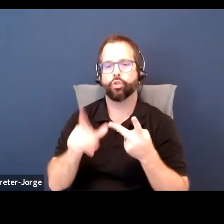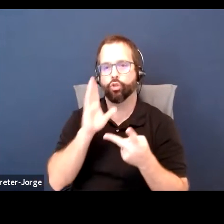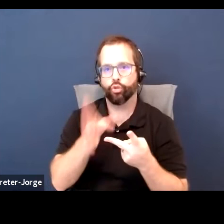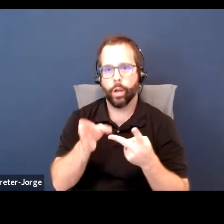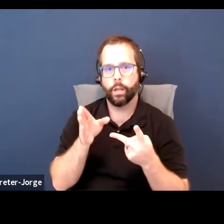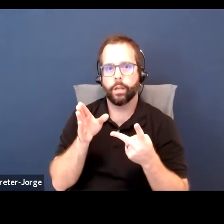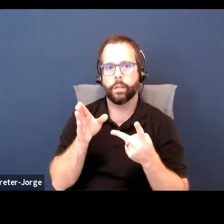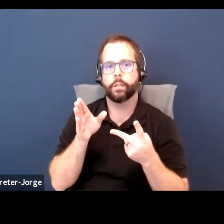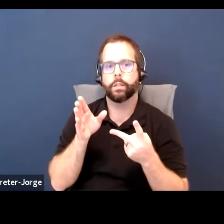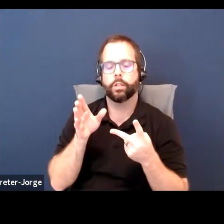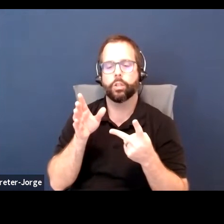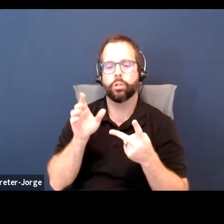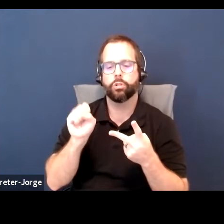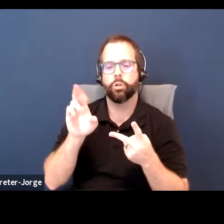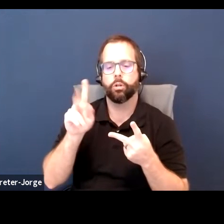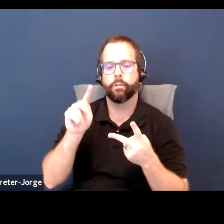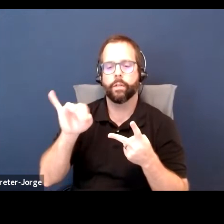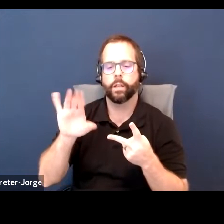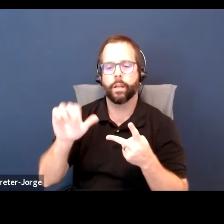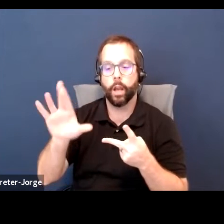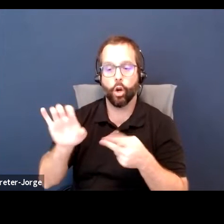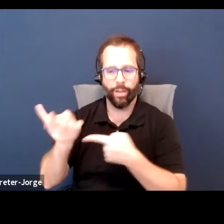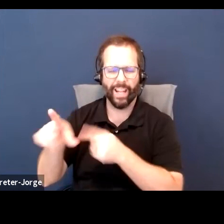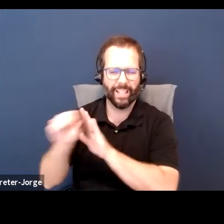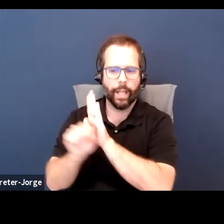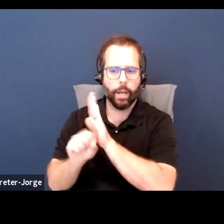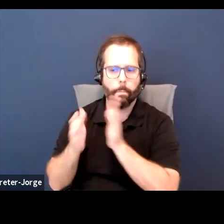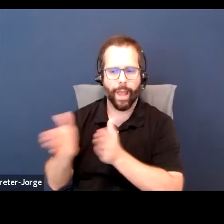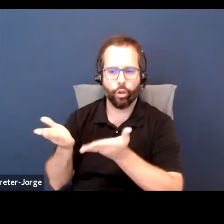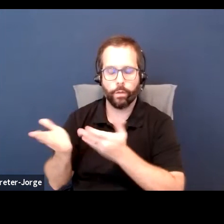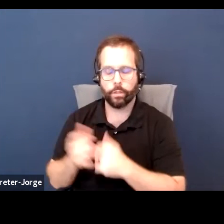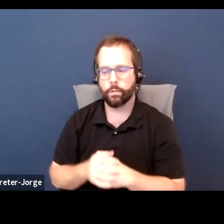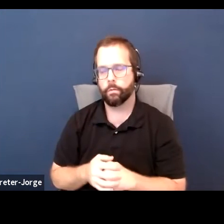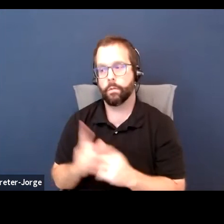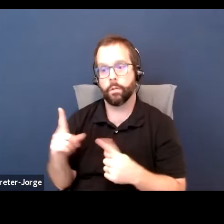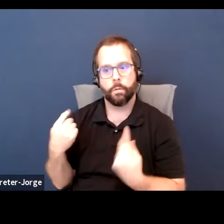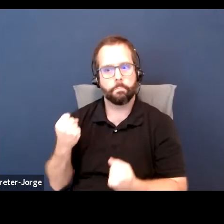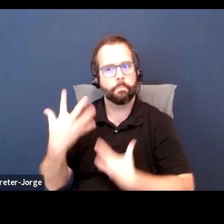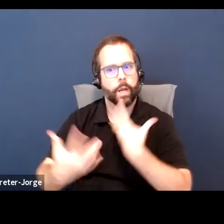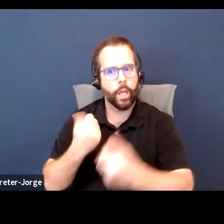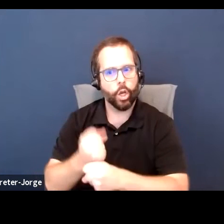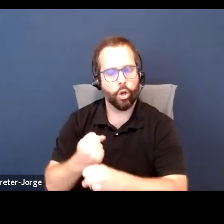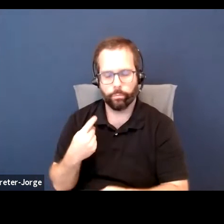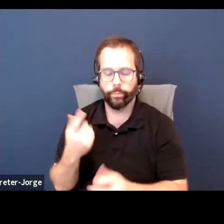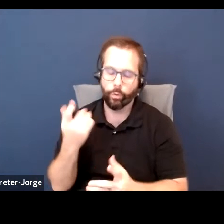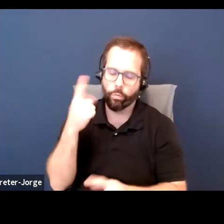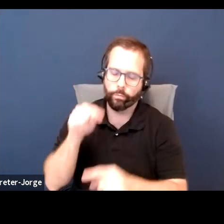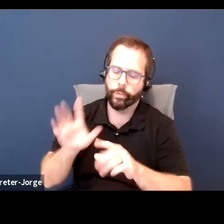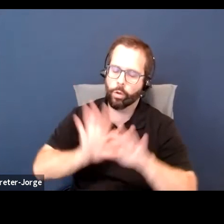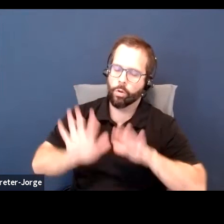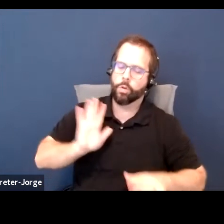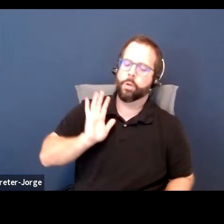state plan services. Over the years, we were one of the first ones back